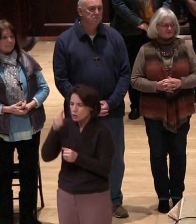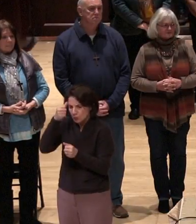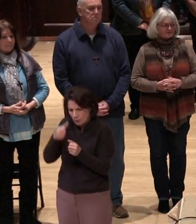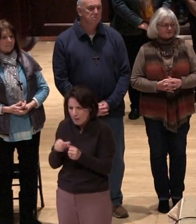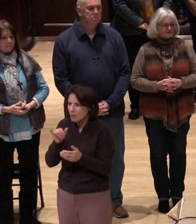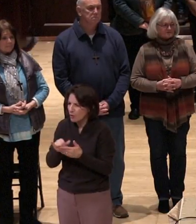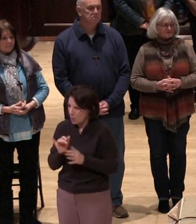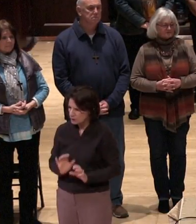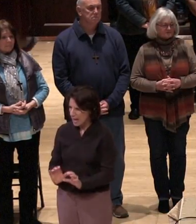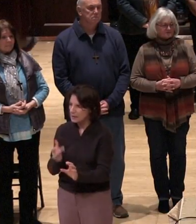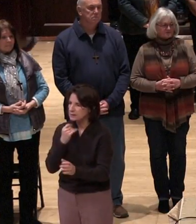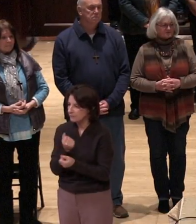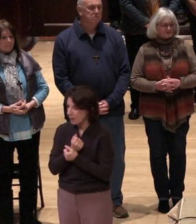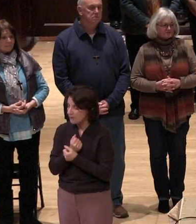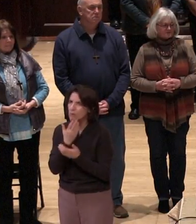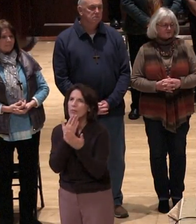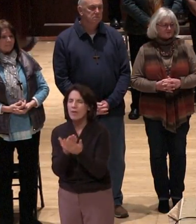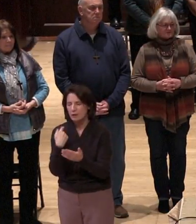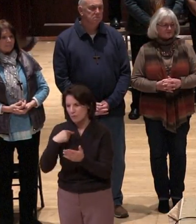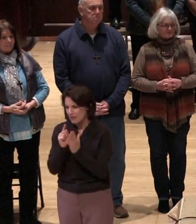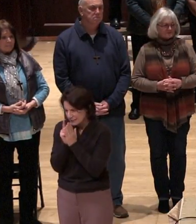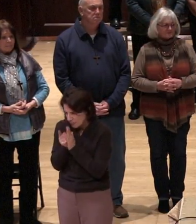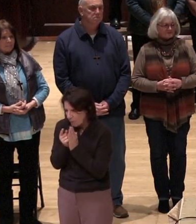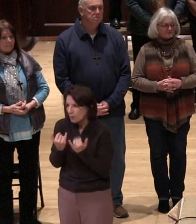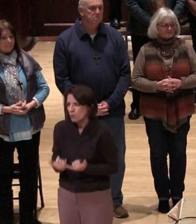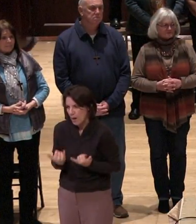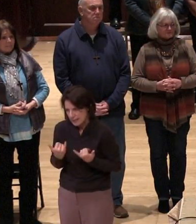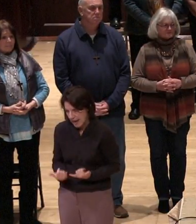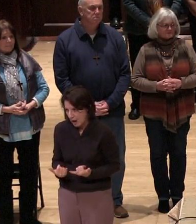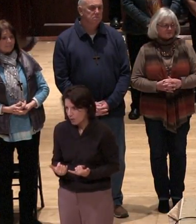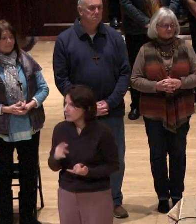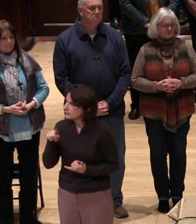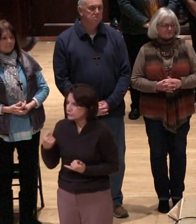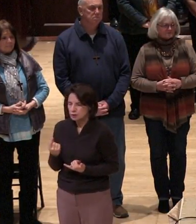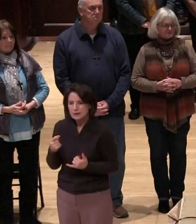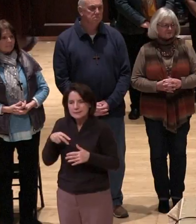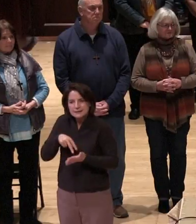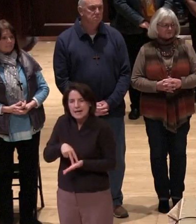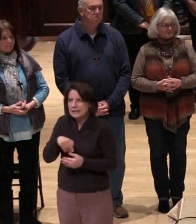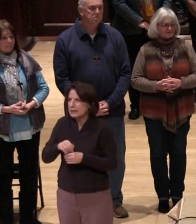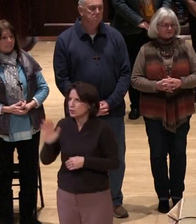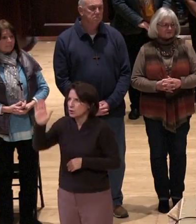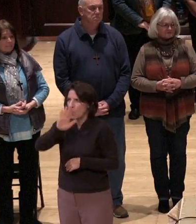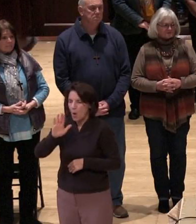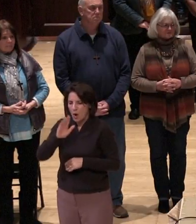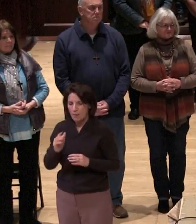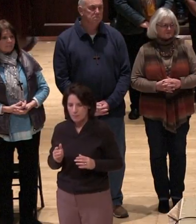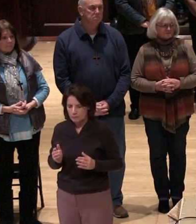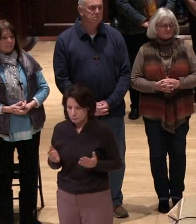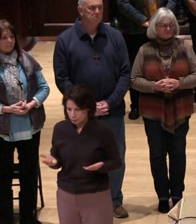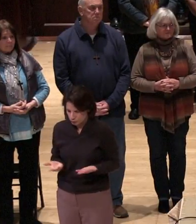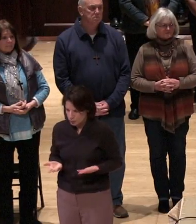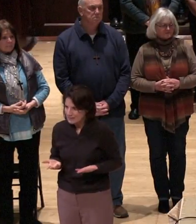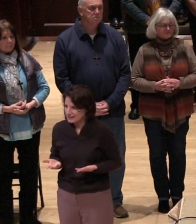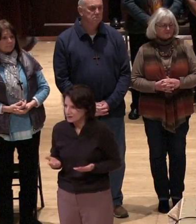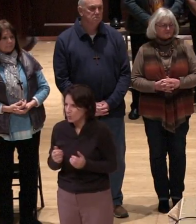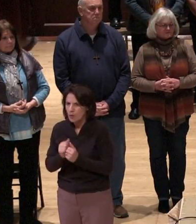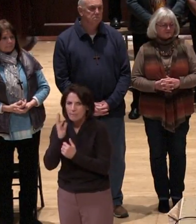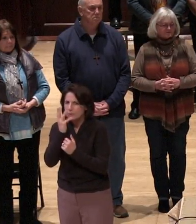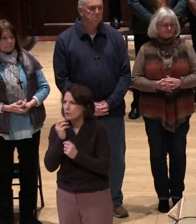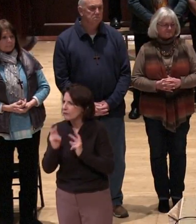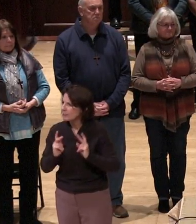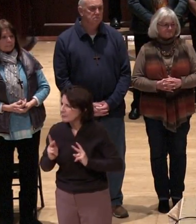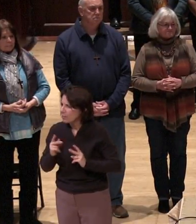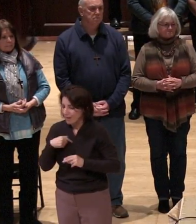you for this moment right now. Just standing in your presence with all these beautiful people in this